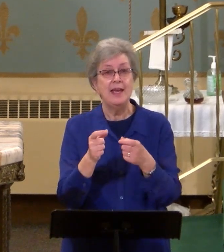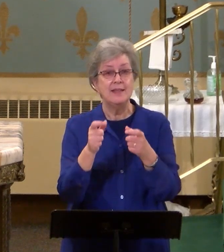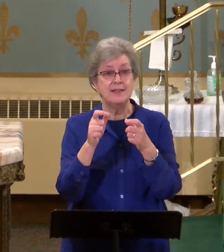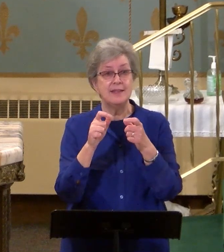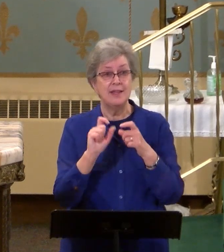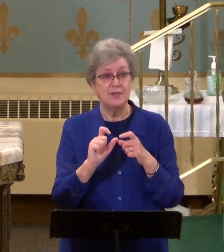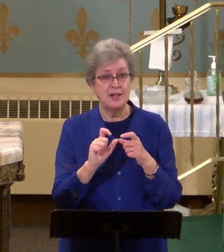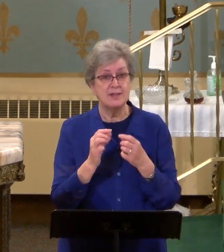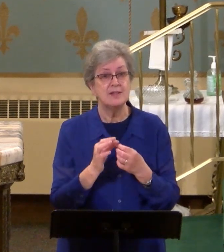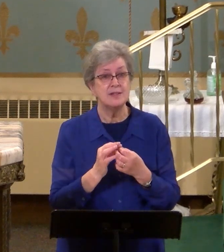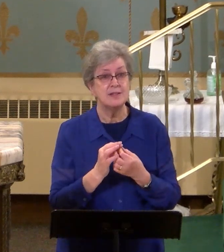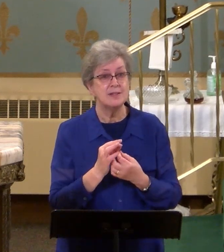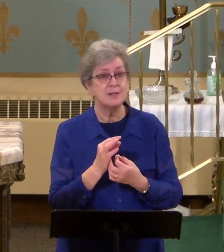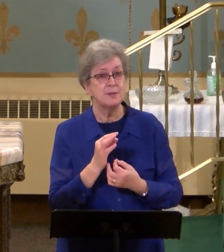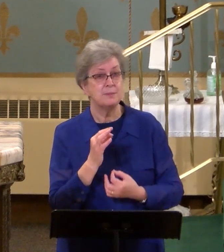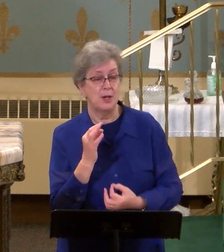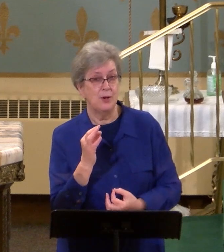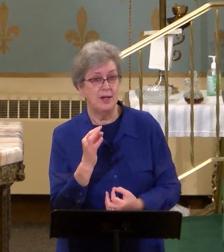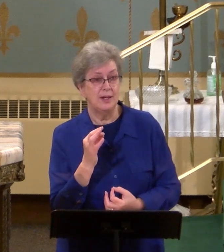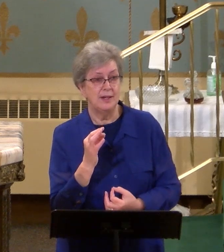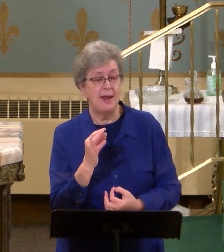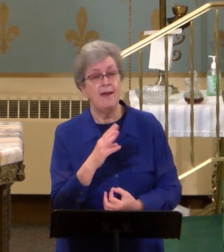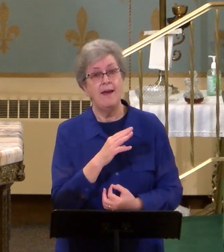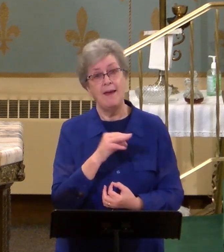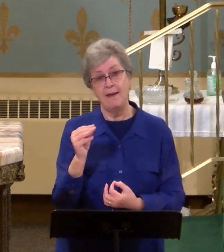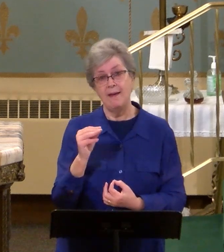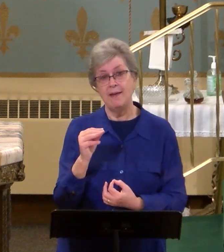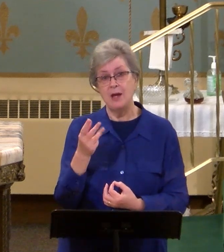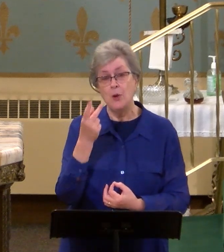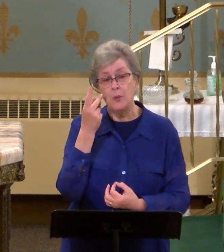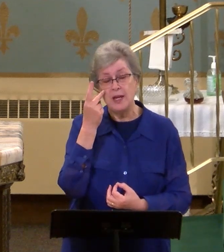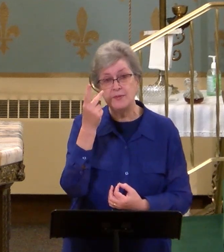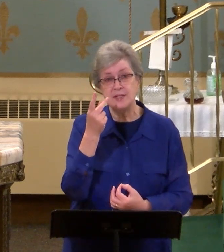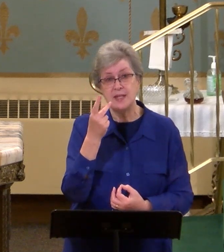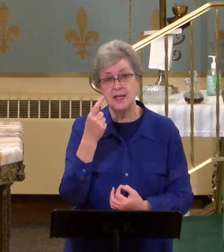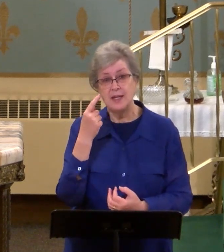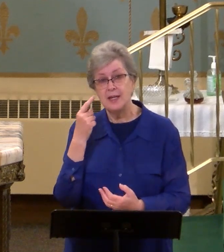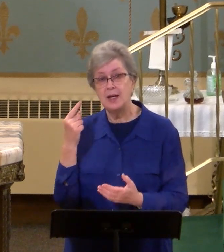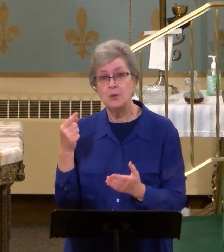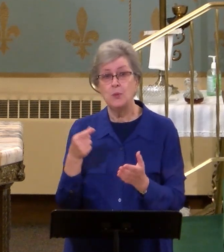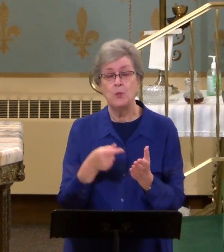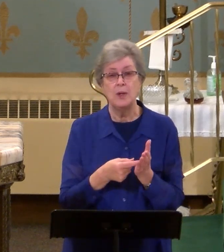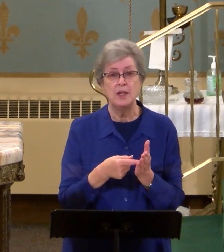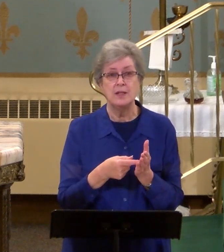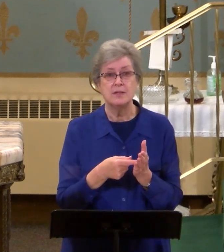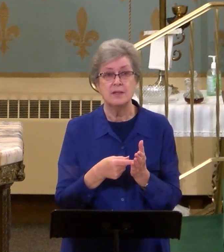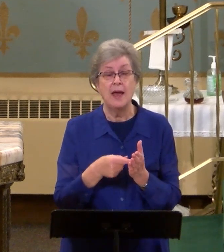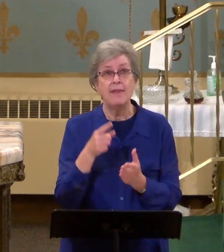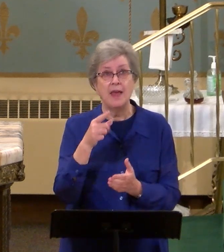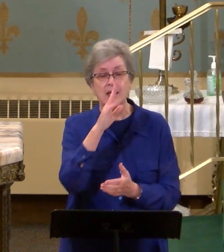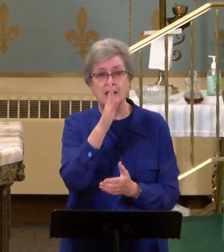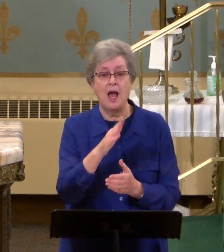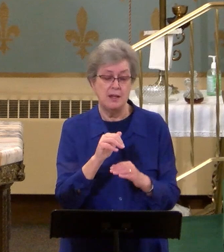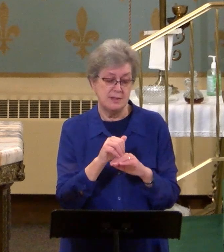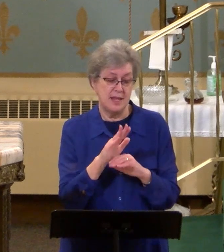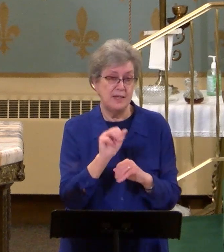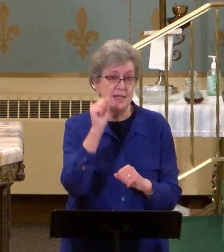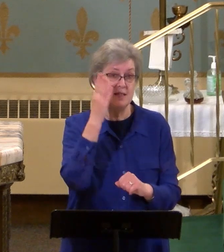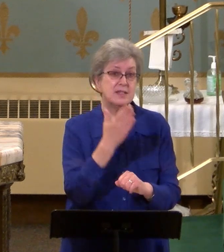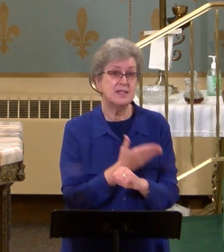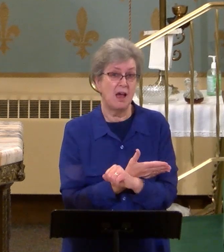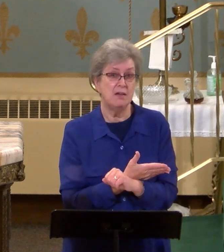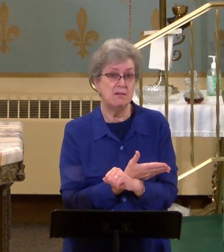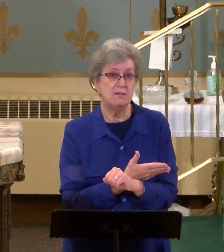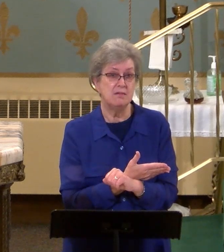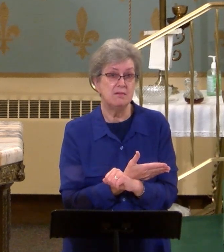his Spirit. Moreover, we have seen and testify that the Father sent his Son